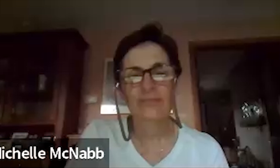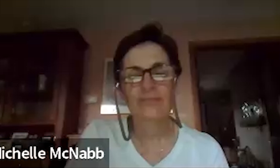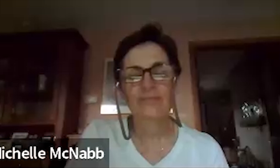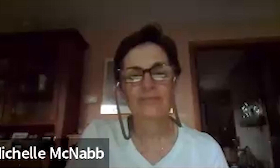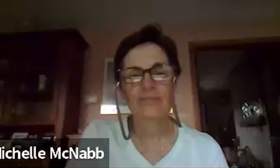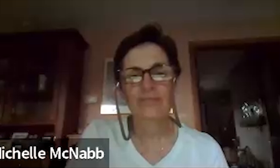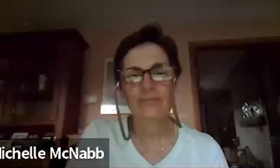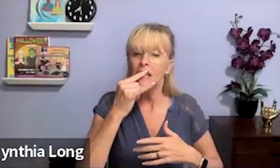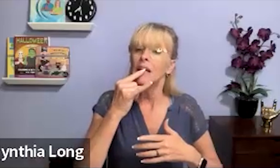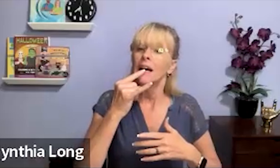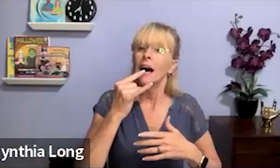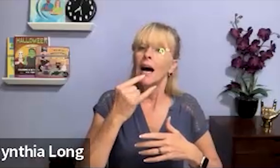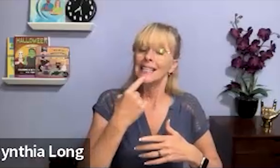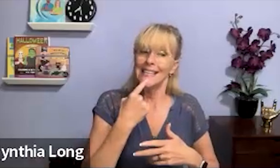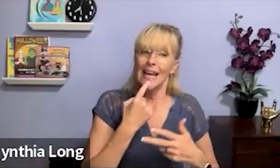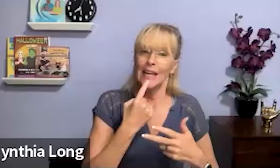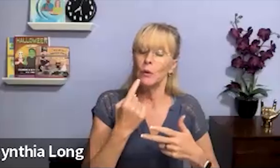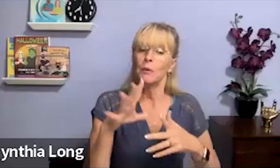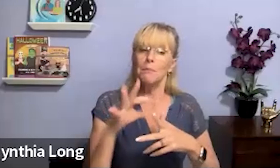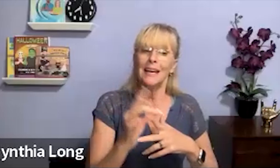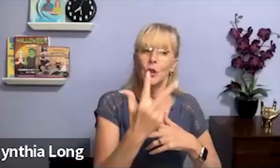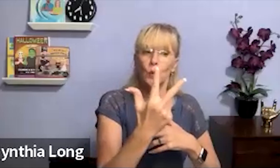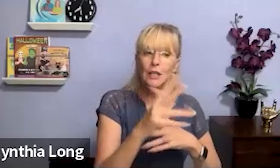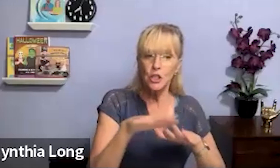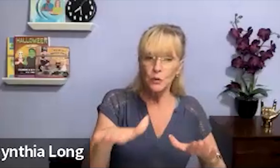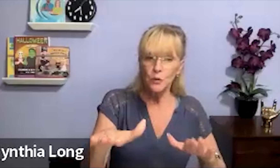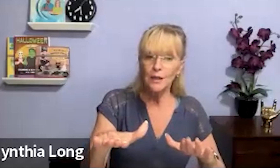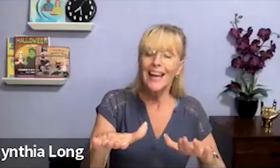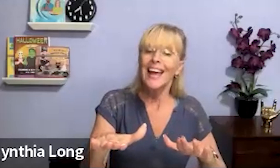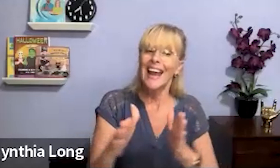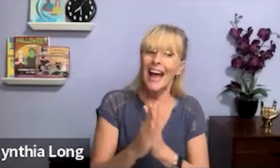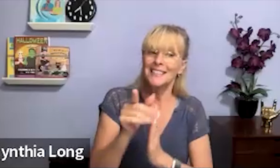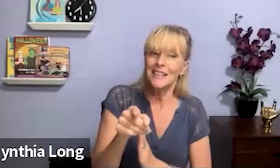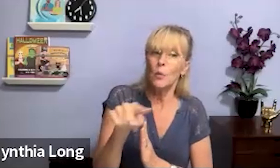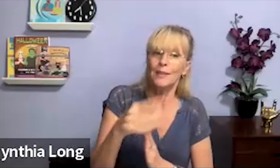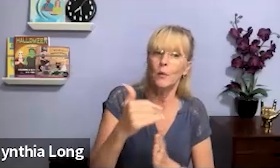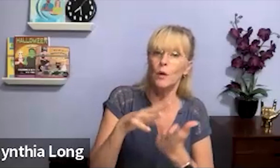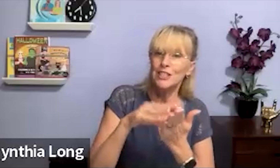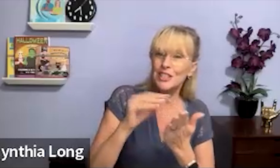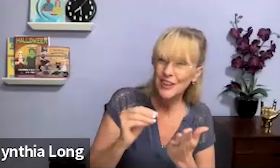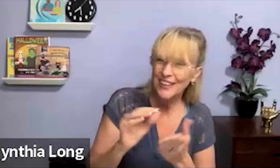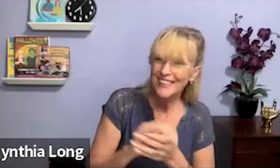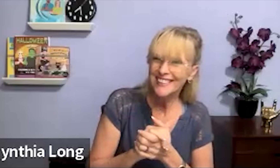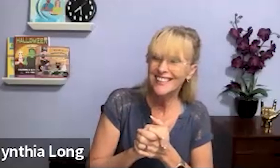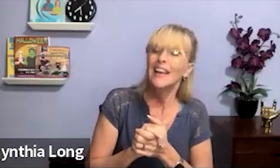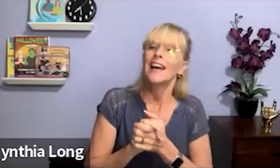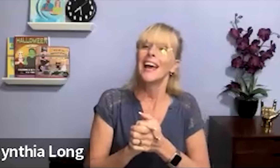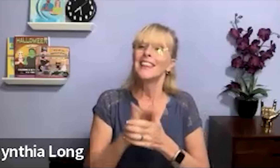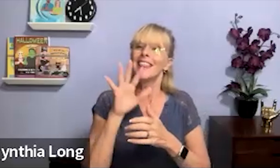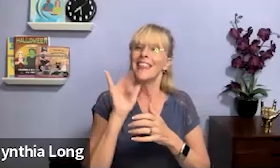the kids say, we would pick 3 children and ask them what they wanted to learn. And then